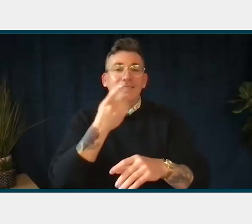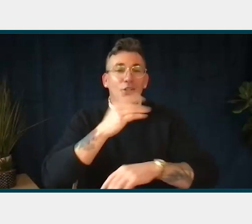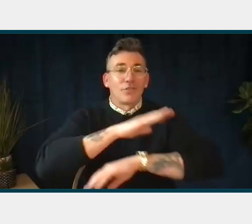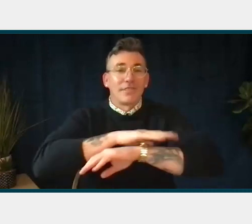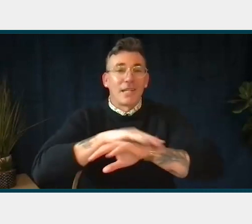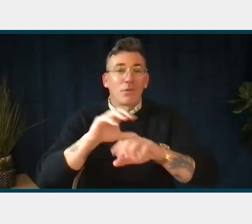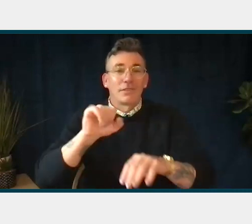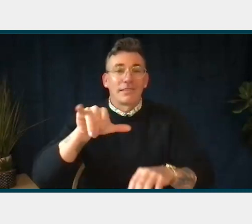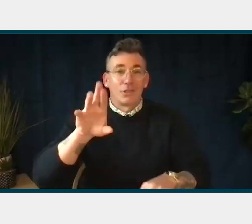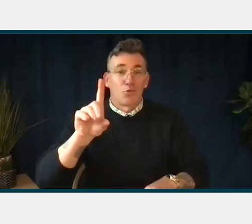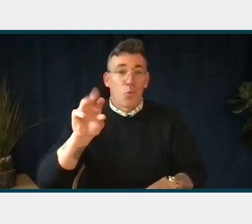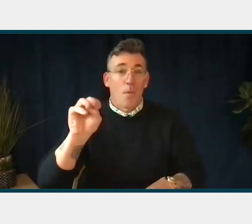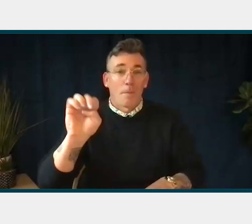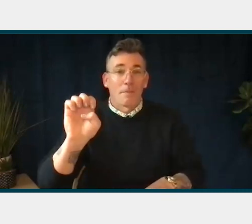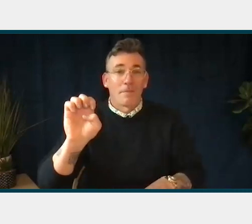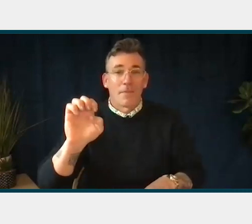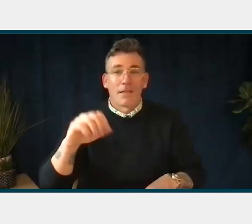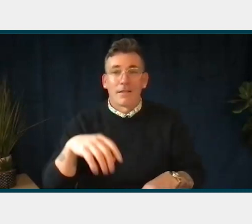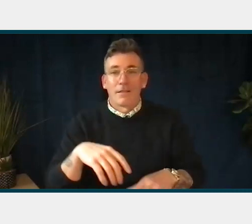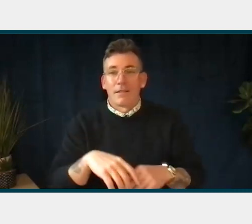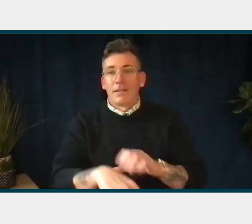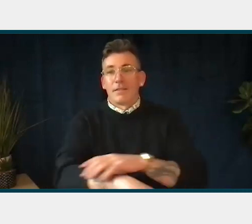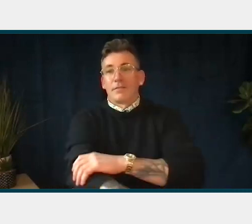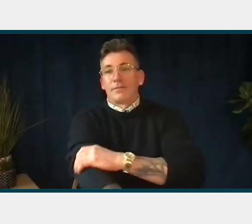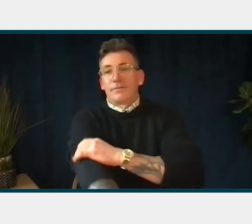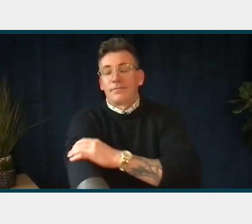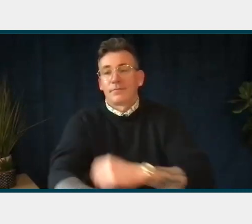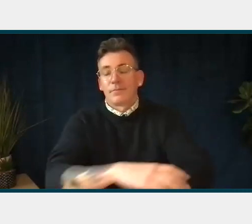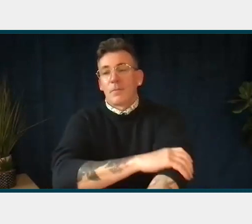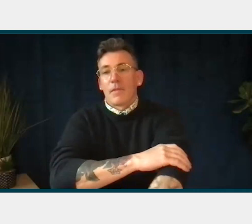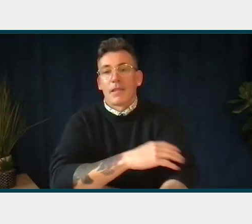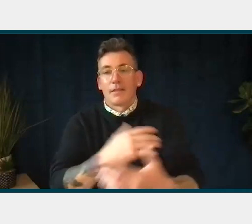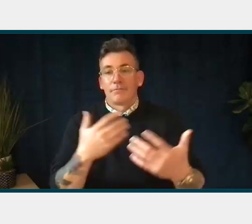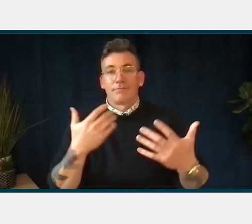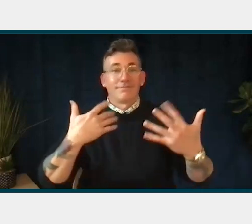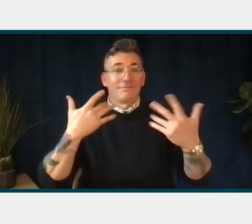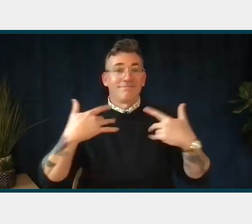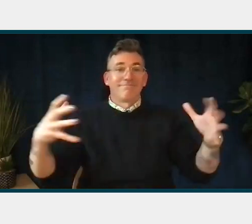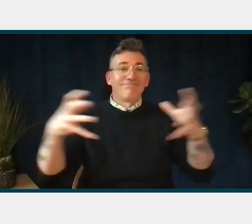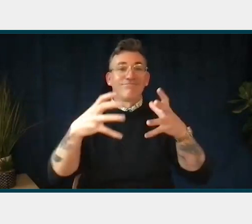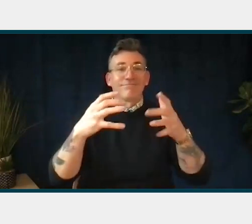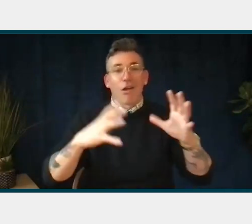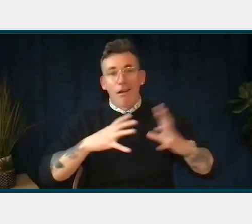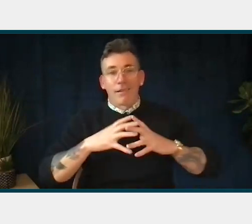of isolation. There's this famous concept of dinner table syndrome.